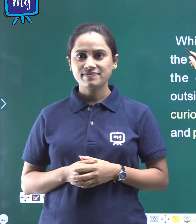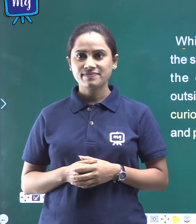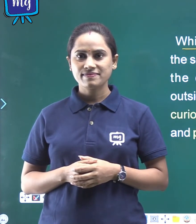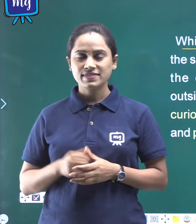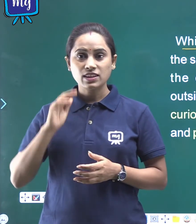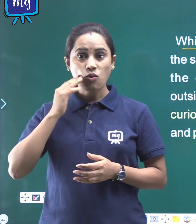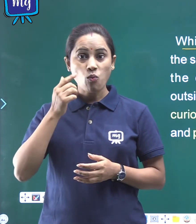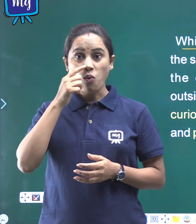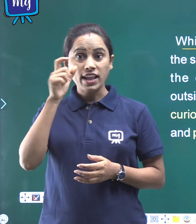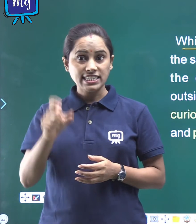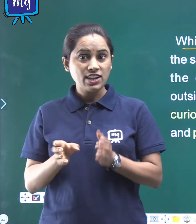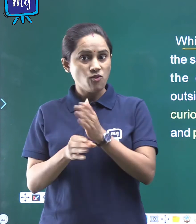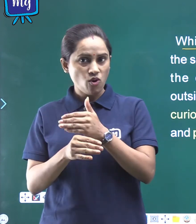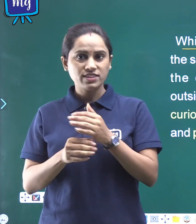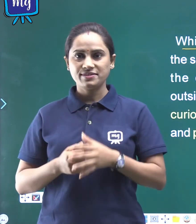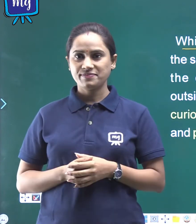While she was